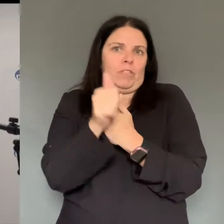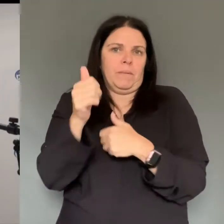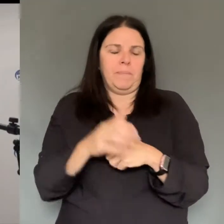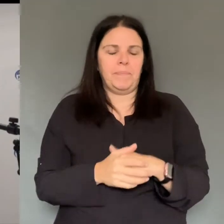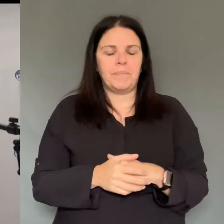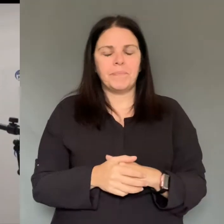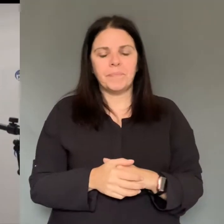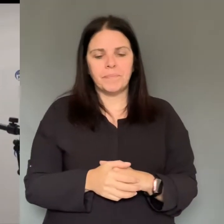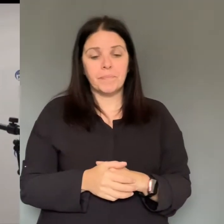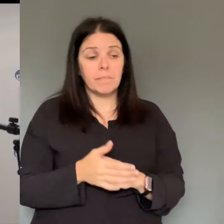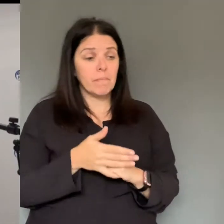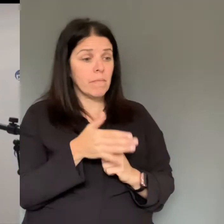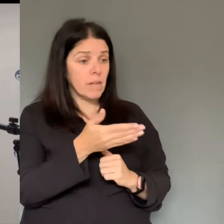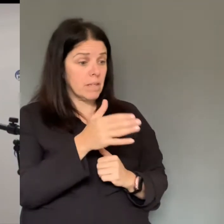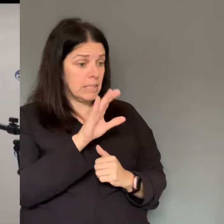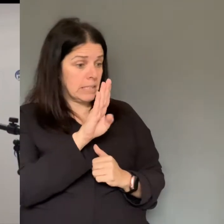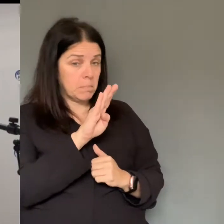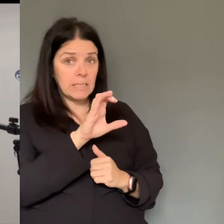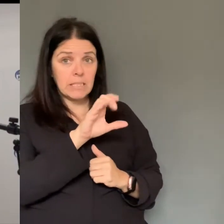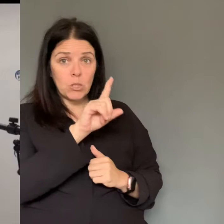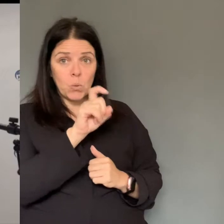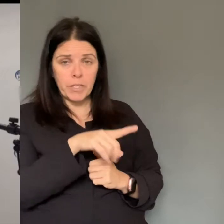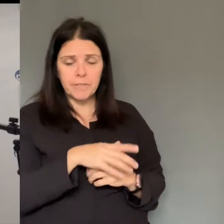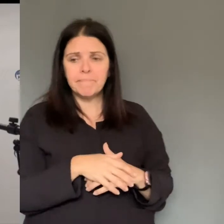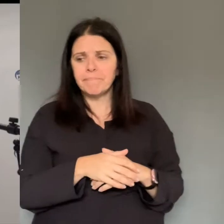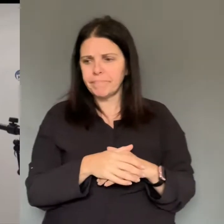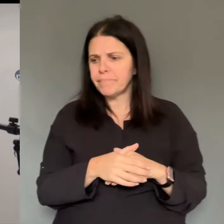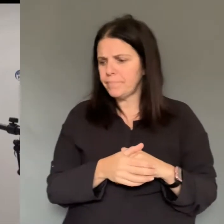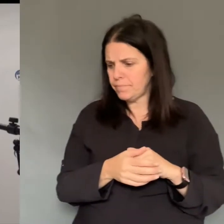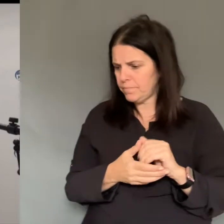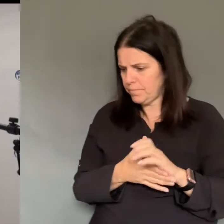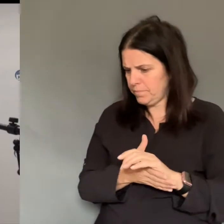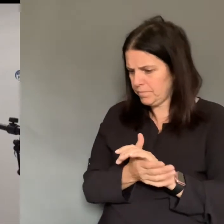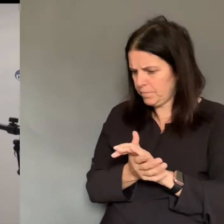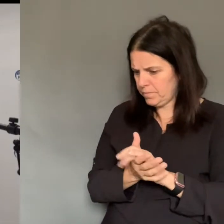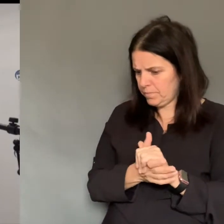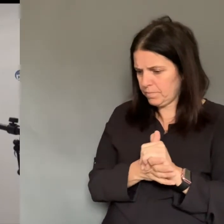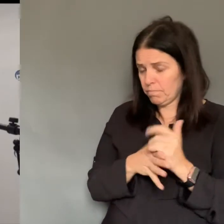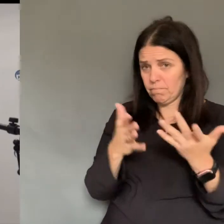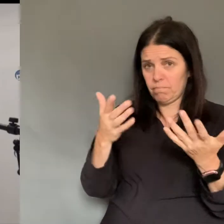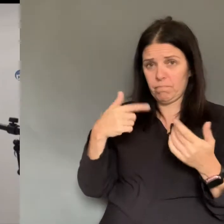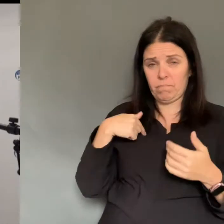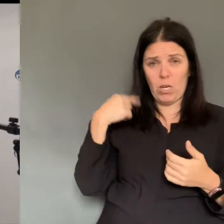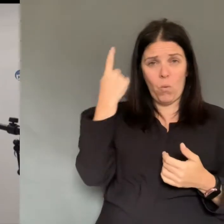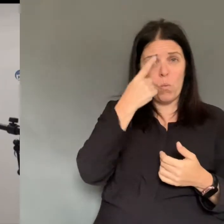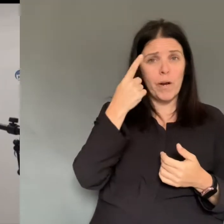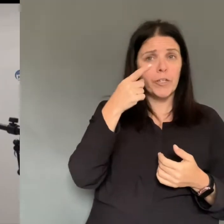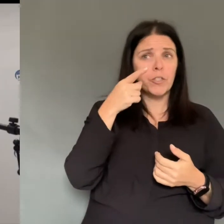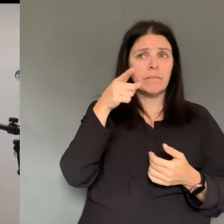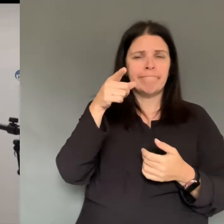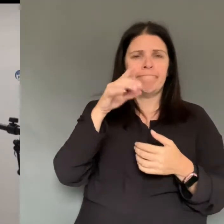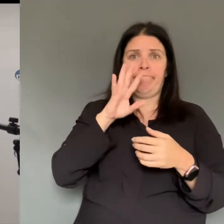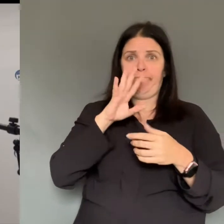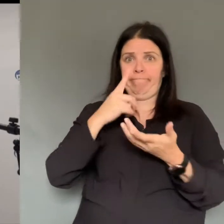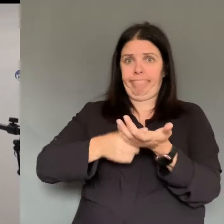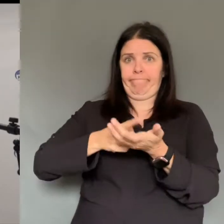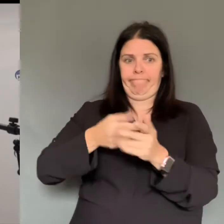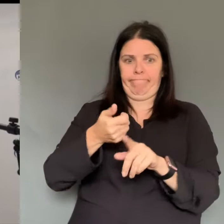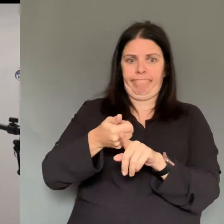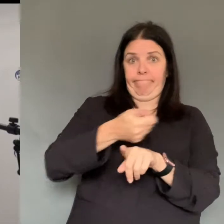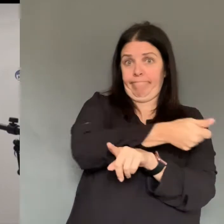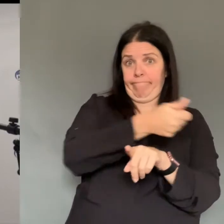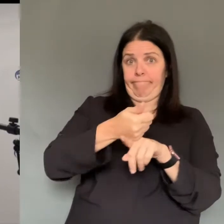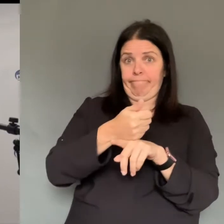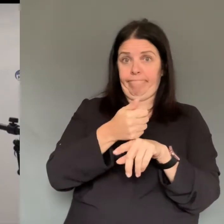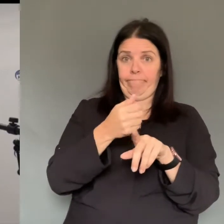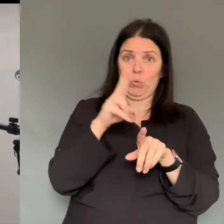healthcare facilities are, especially if they're critical workers, some of them are monitoring their temperatures actively. They have all